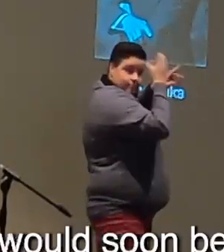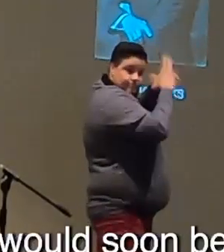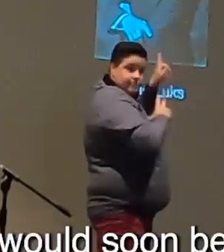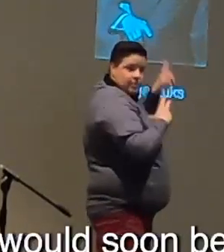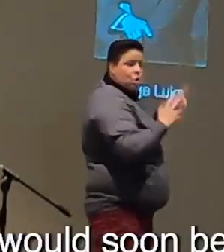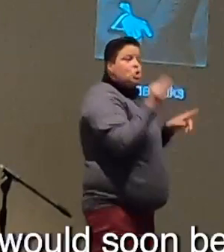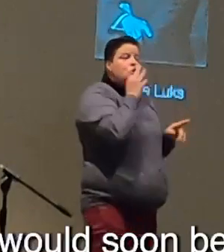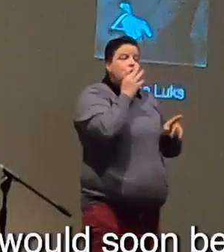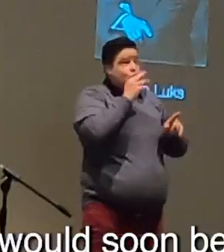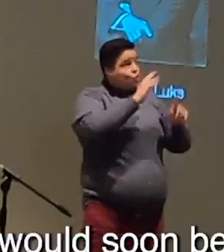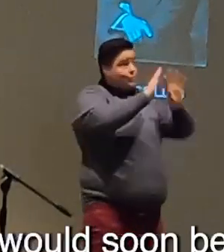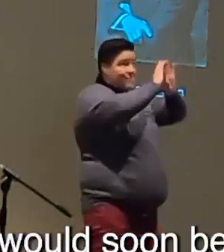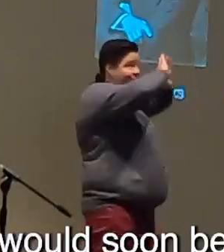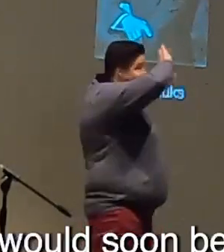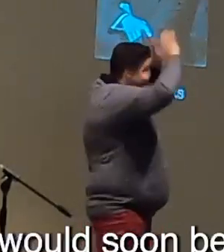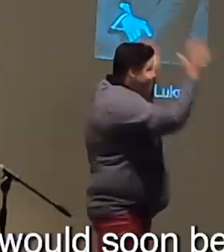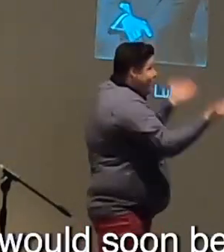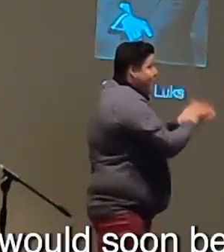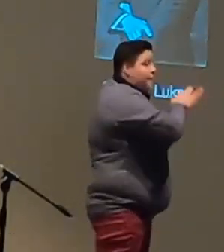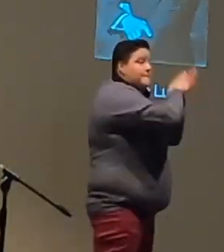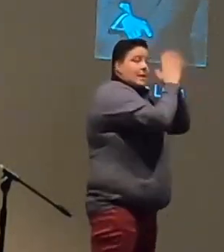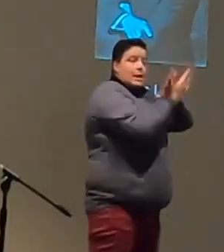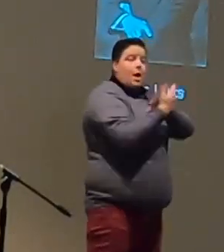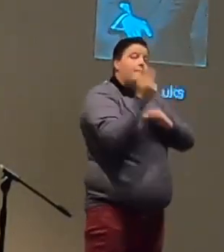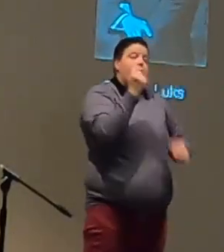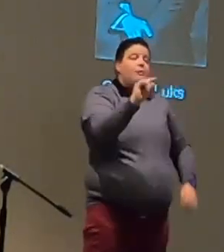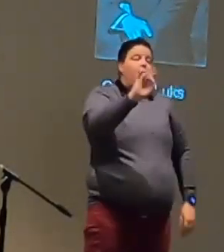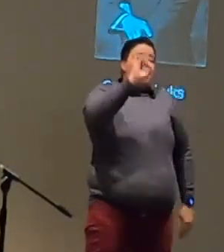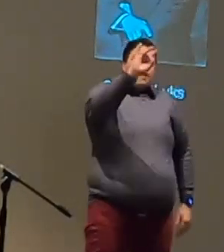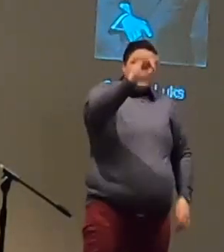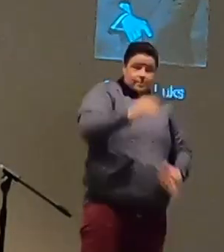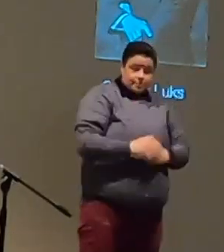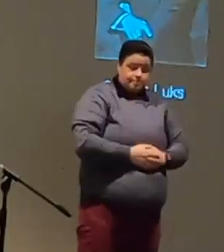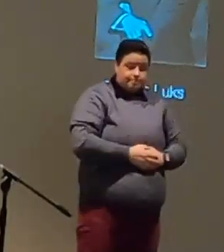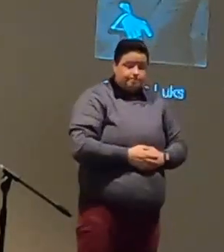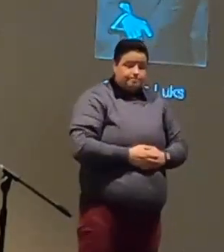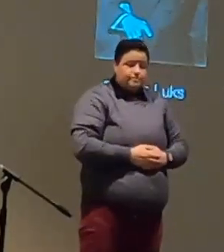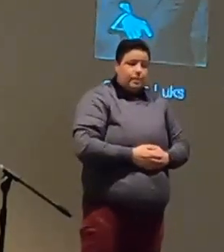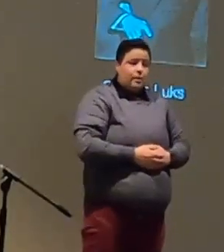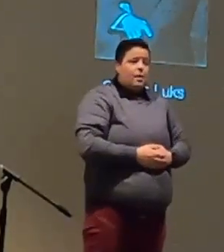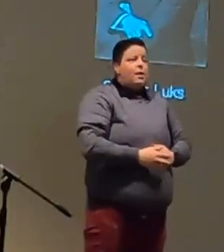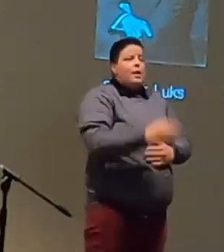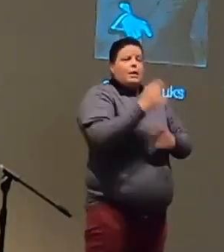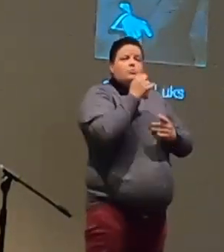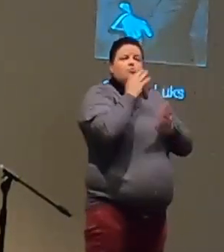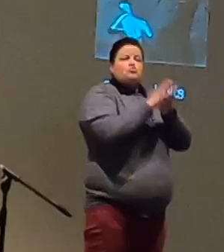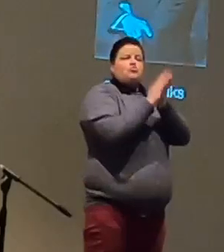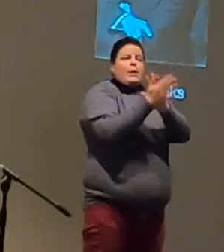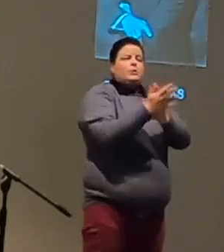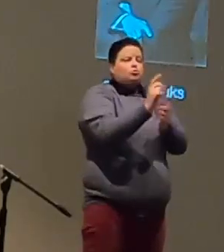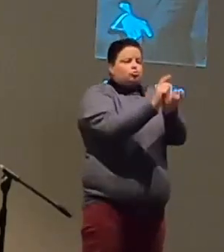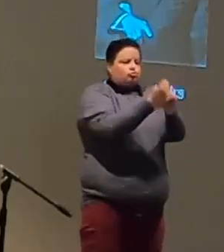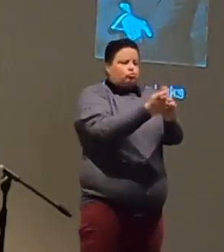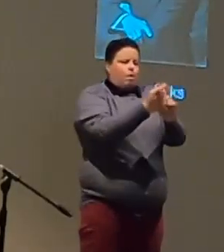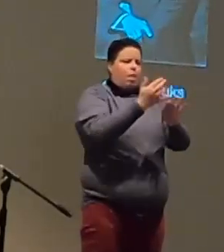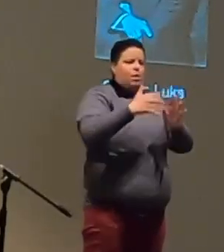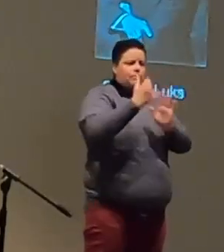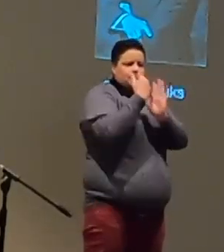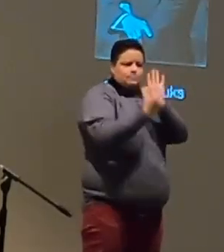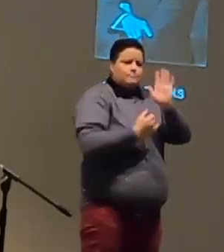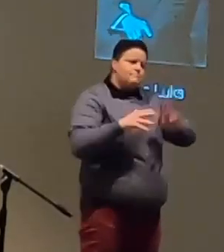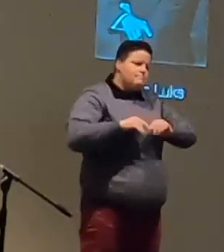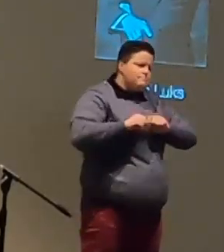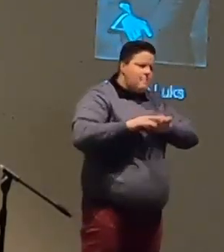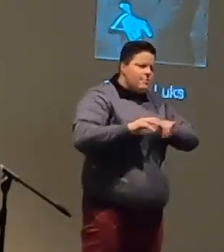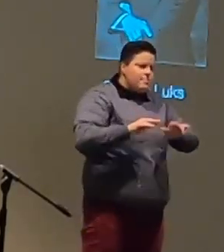soon be collectively known as the 8, and the impact of the exhibition created a change in American art scene that would continue